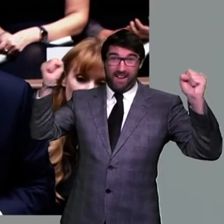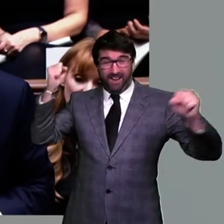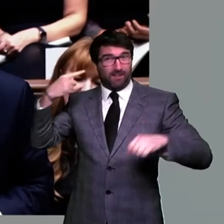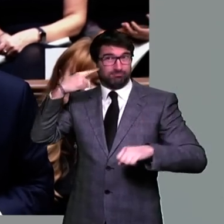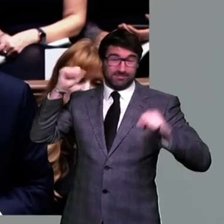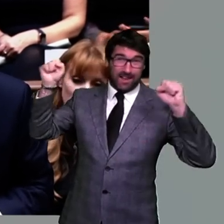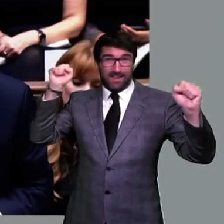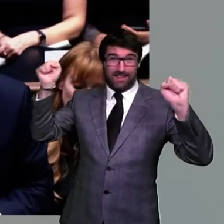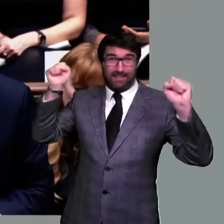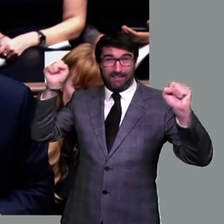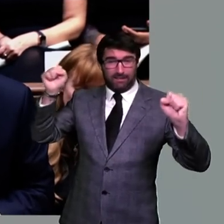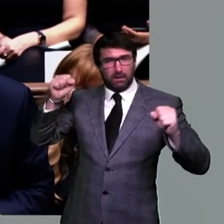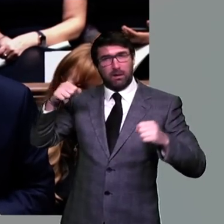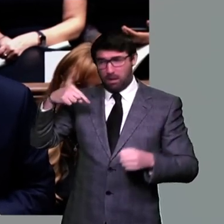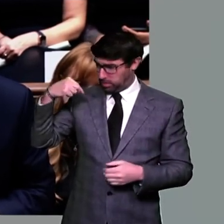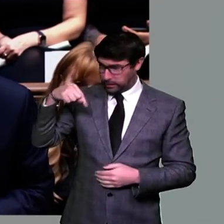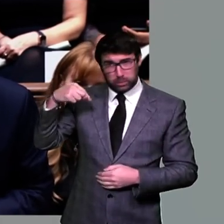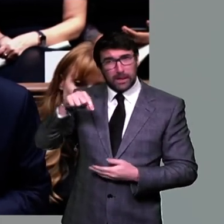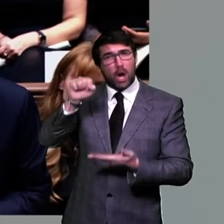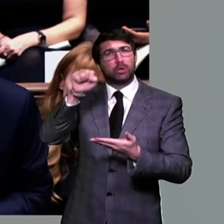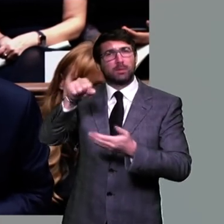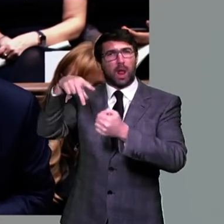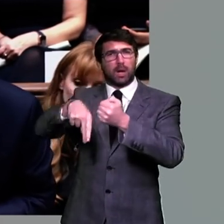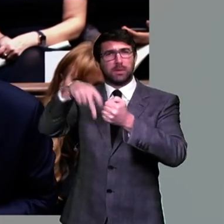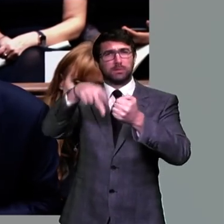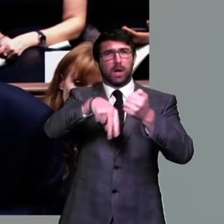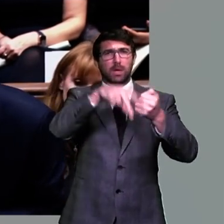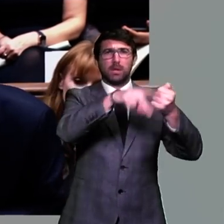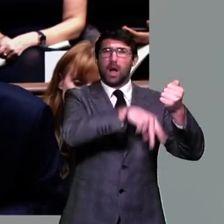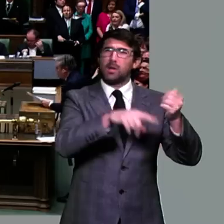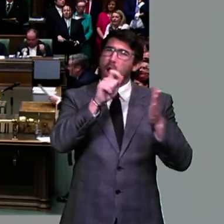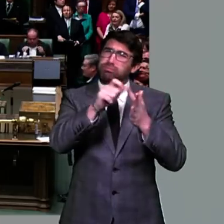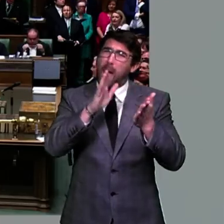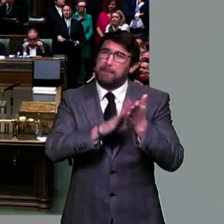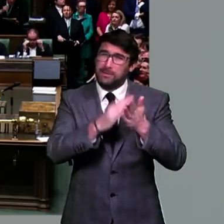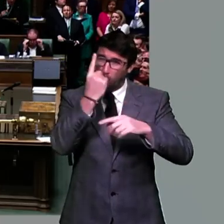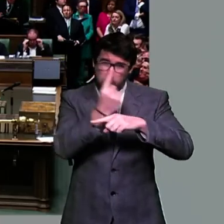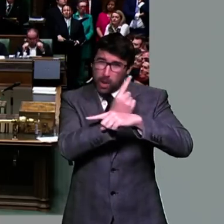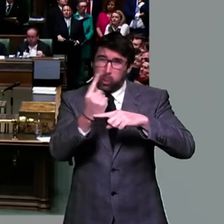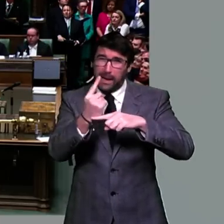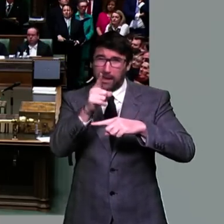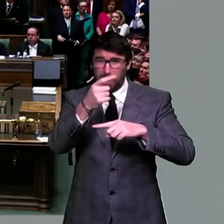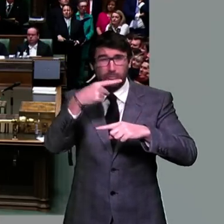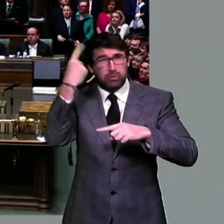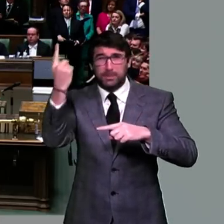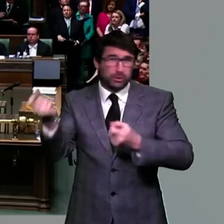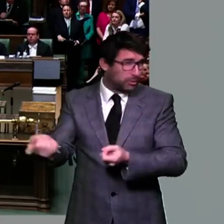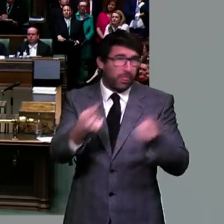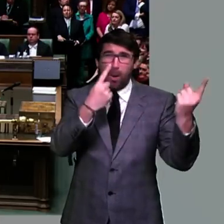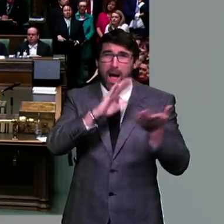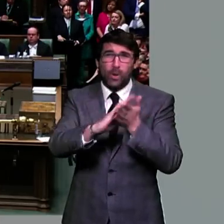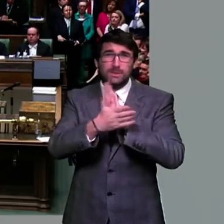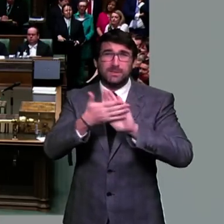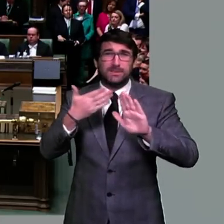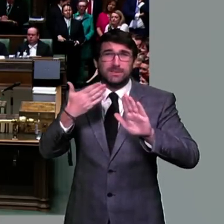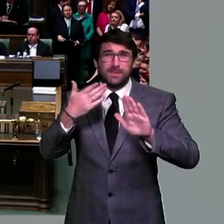cuts. What's the point of a Prime Minister whose promises don't even last a week? Prime Minister. Well, I can assure the